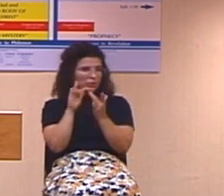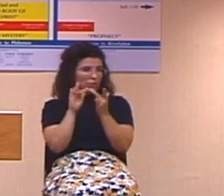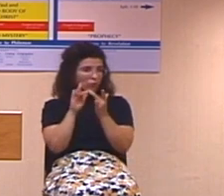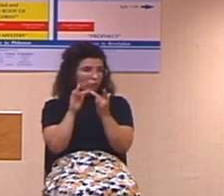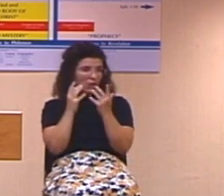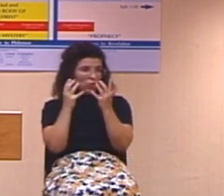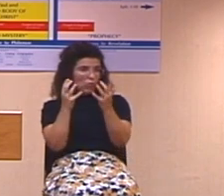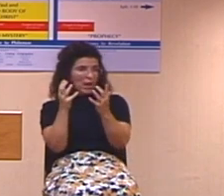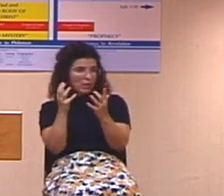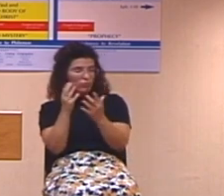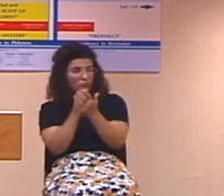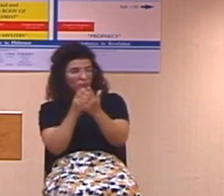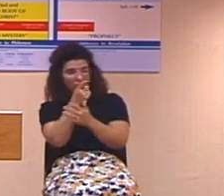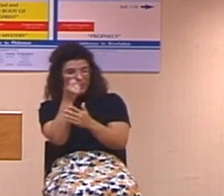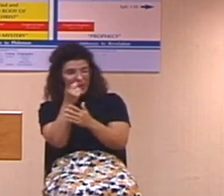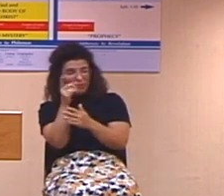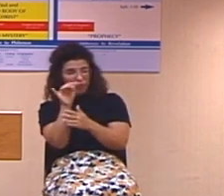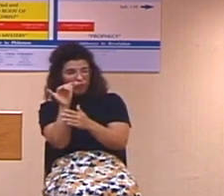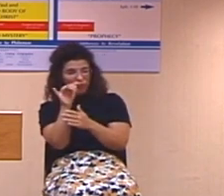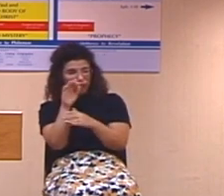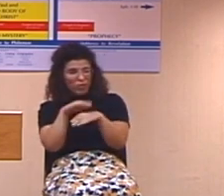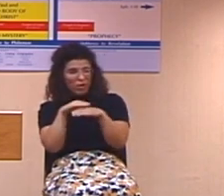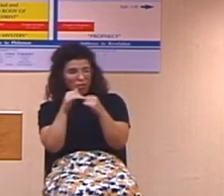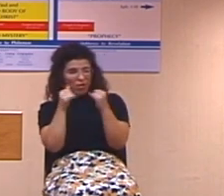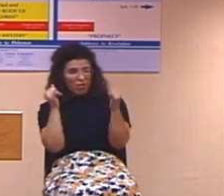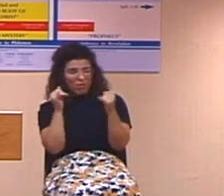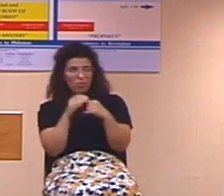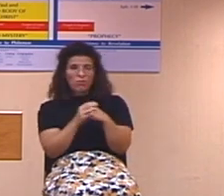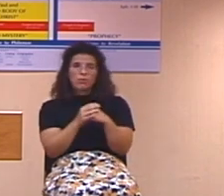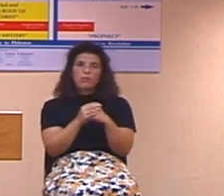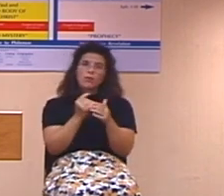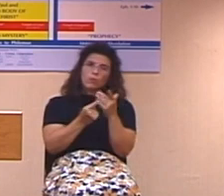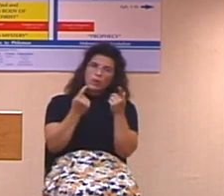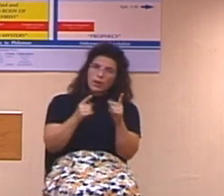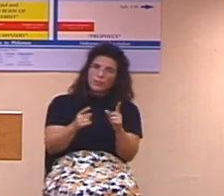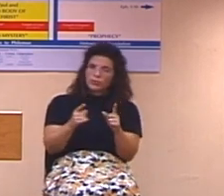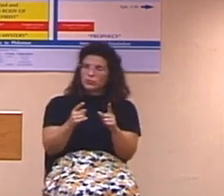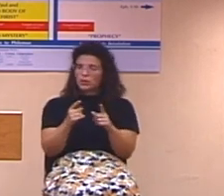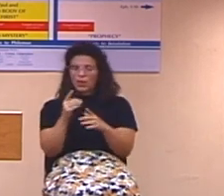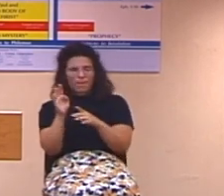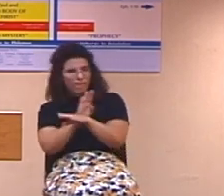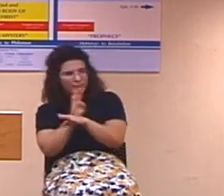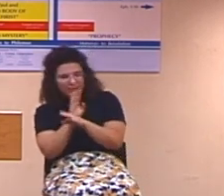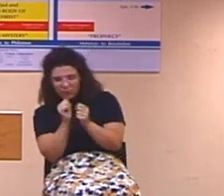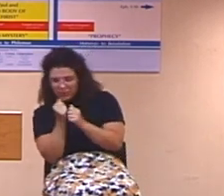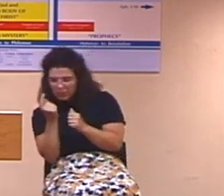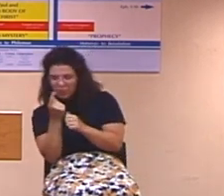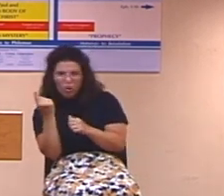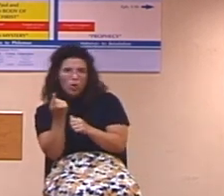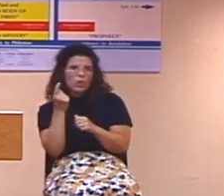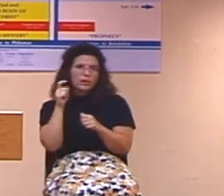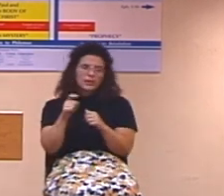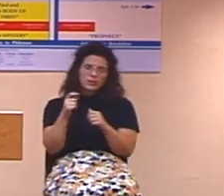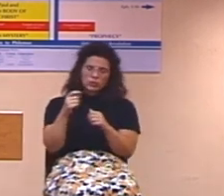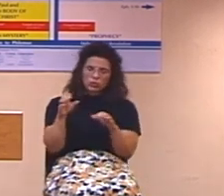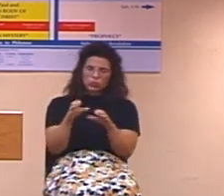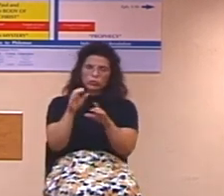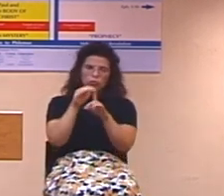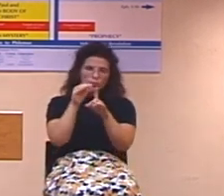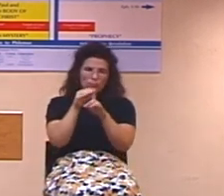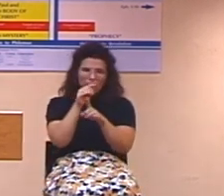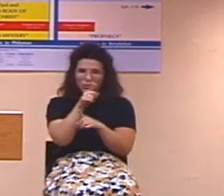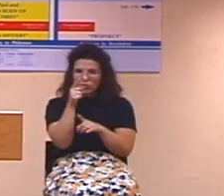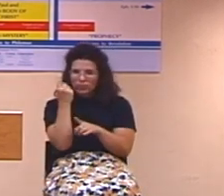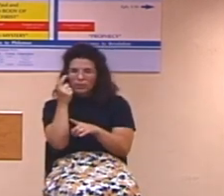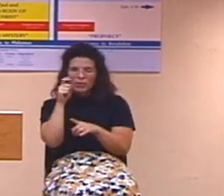crowd, so some of them too. And you know what happens? You get all balled up with something, and all I've got to do is remind you of